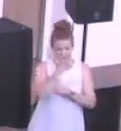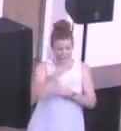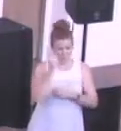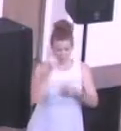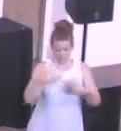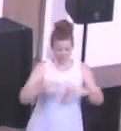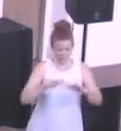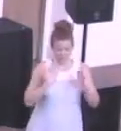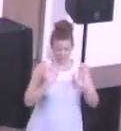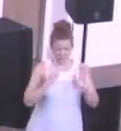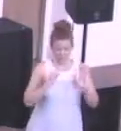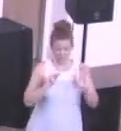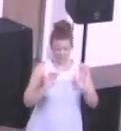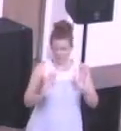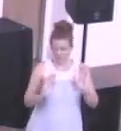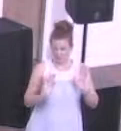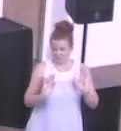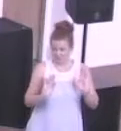No. He'll never let you down.